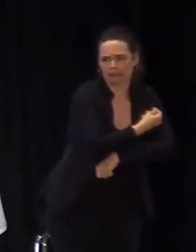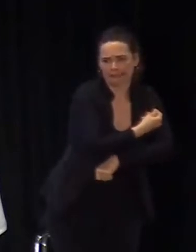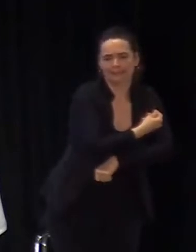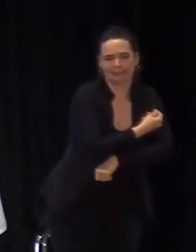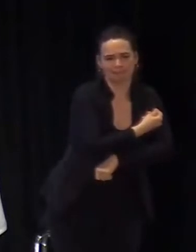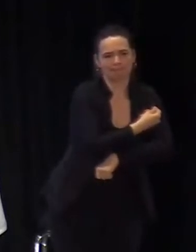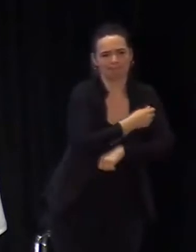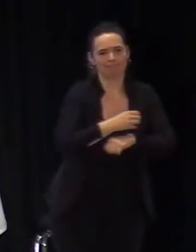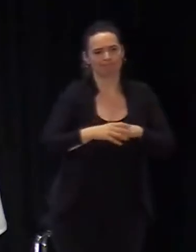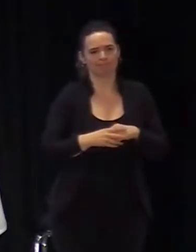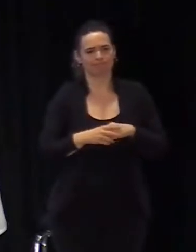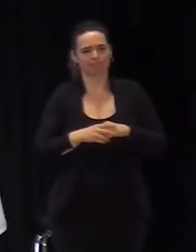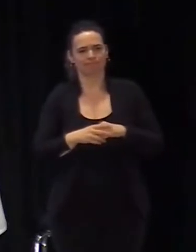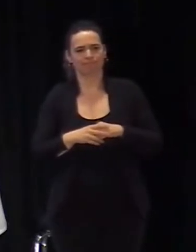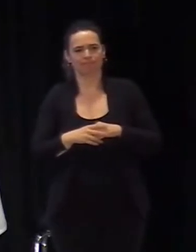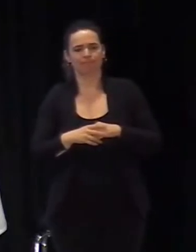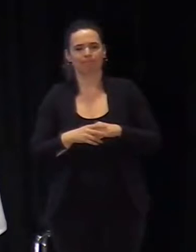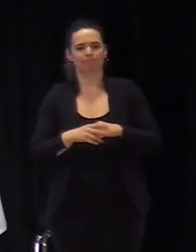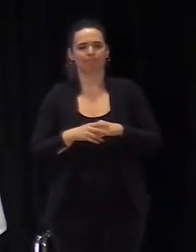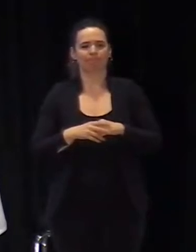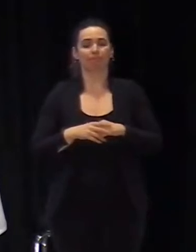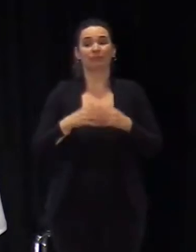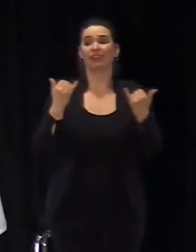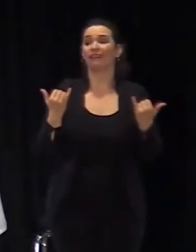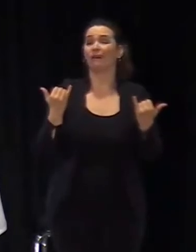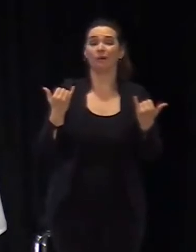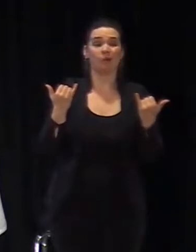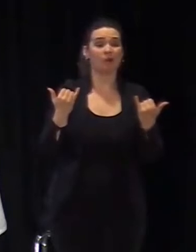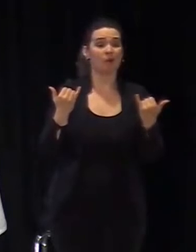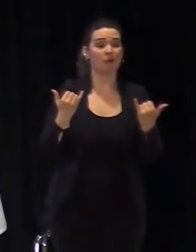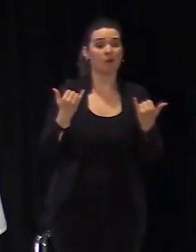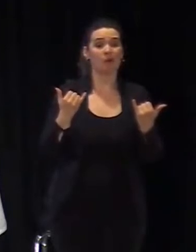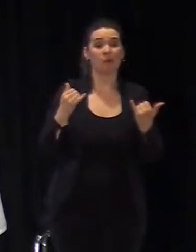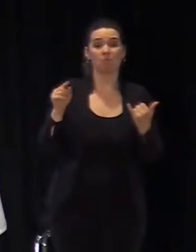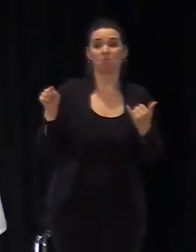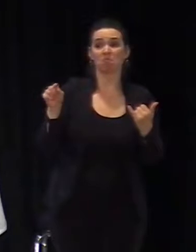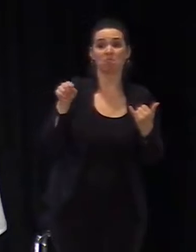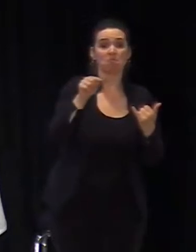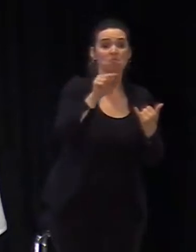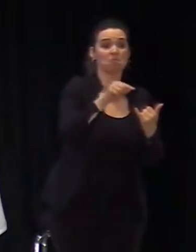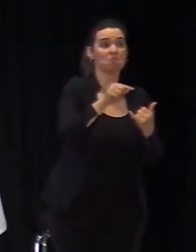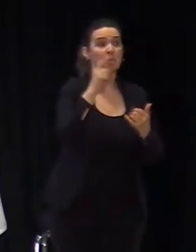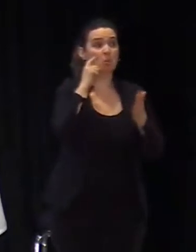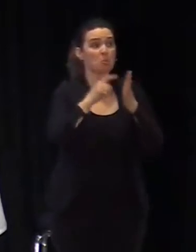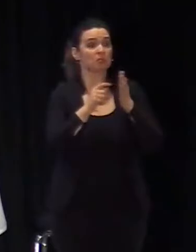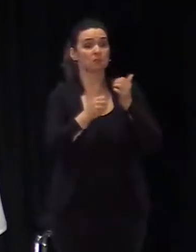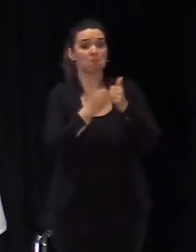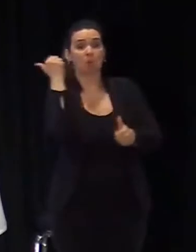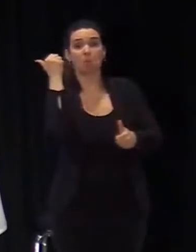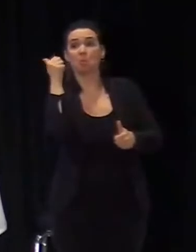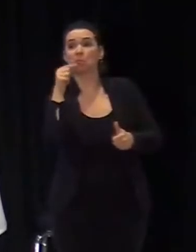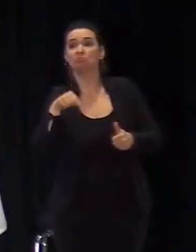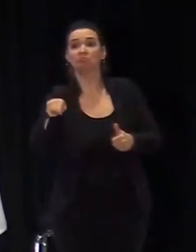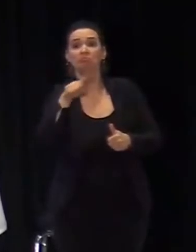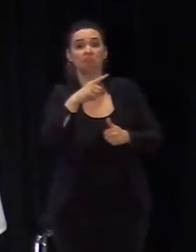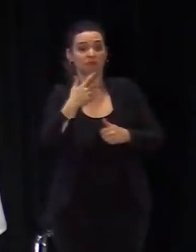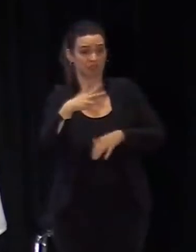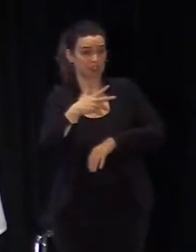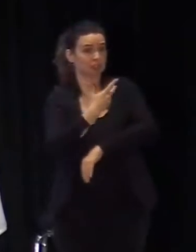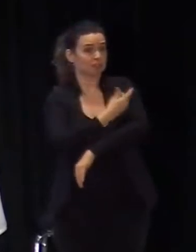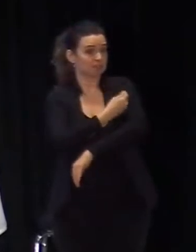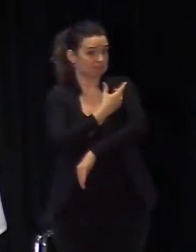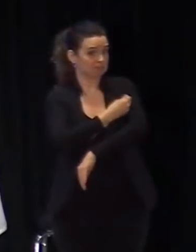lot more residents coming in. So basically the state's saying they're gonna redirect what were being used, in the vaccine that